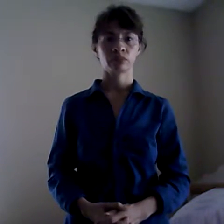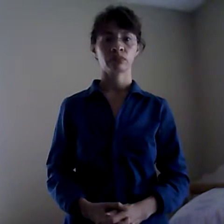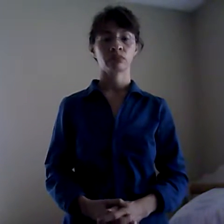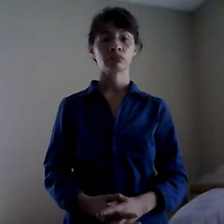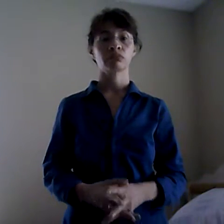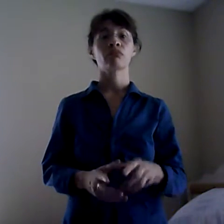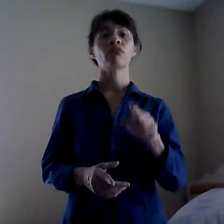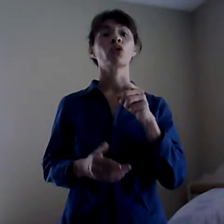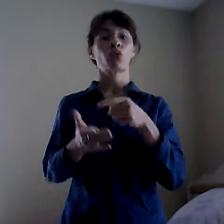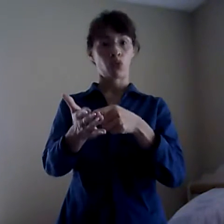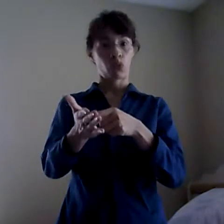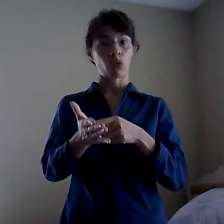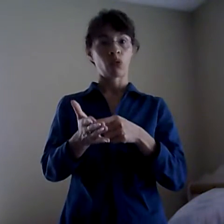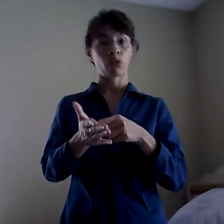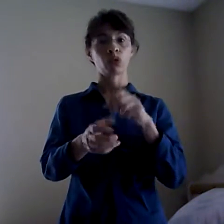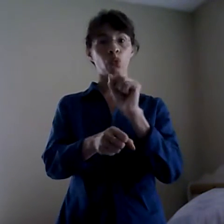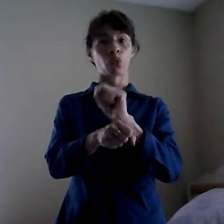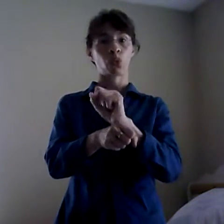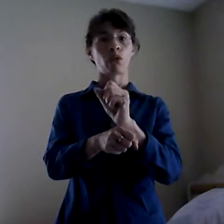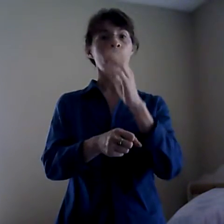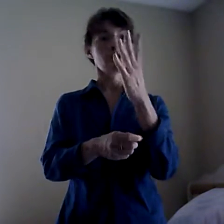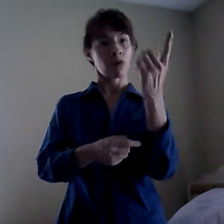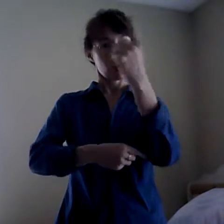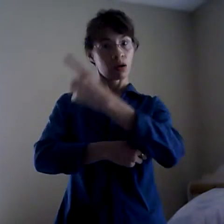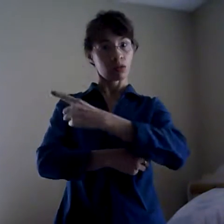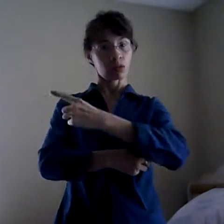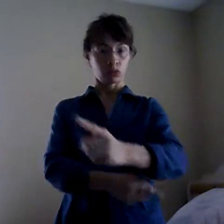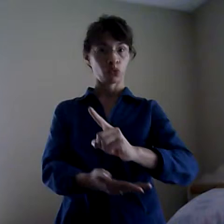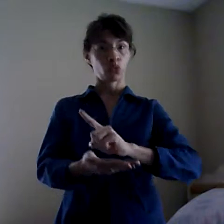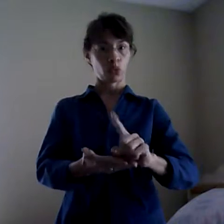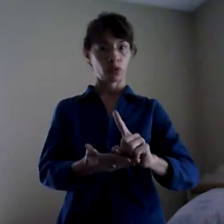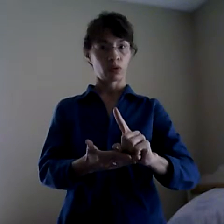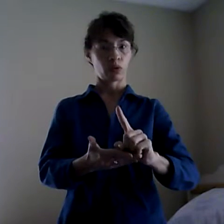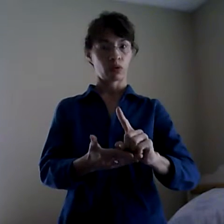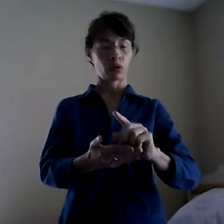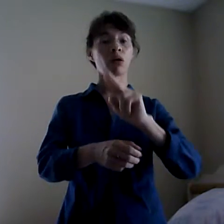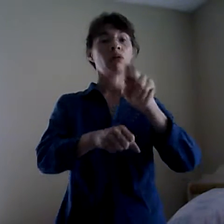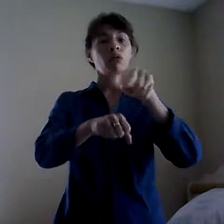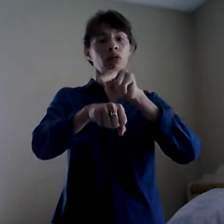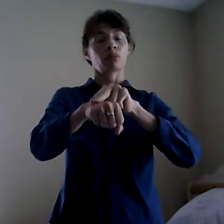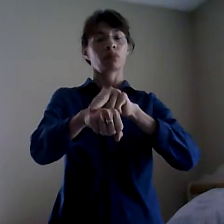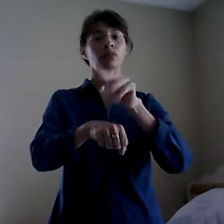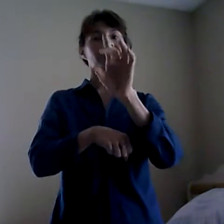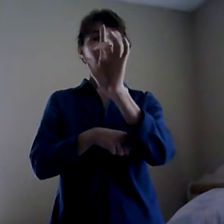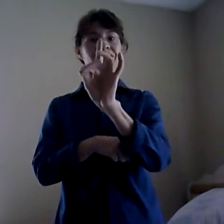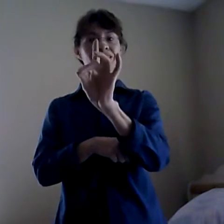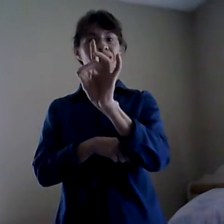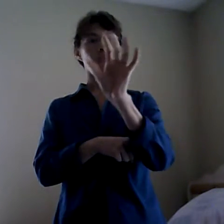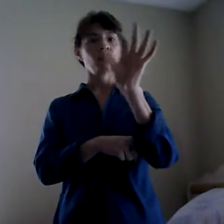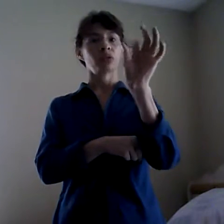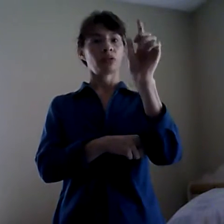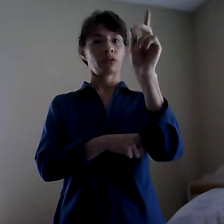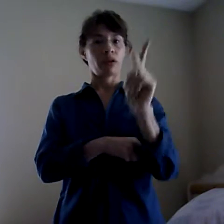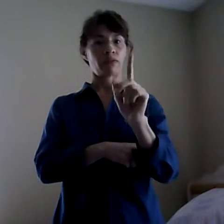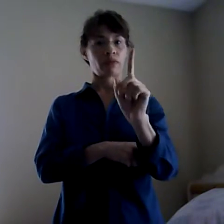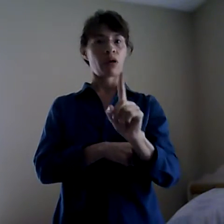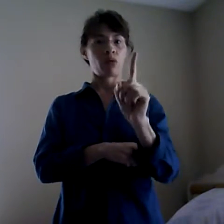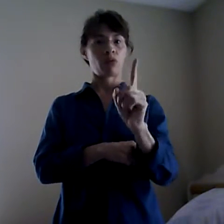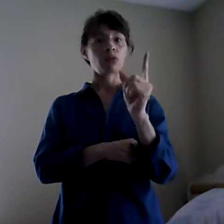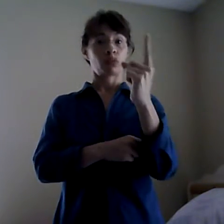be required to work 5 days a week, and usually it's 8 to 9.5 hours a day. The drivers